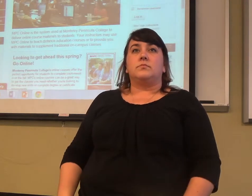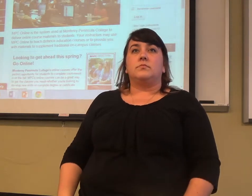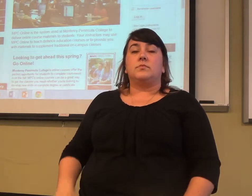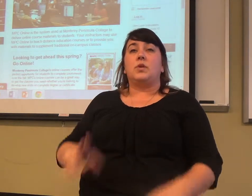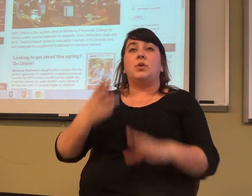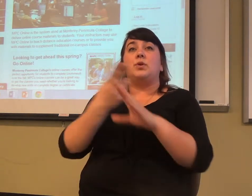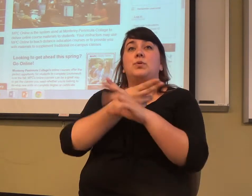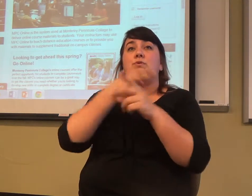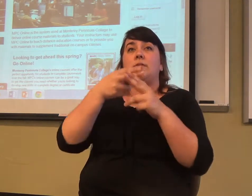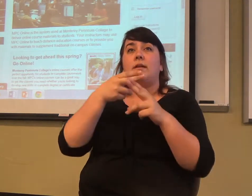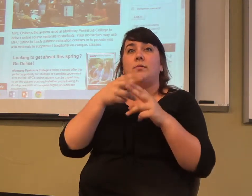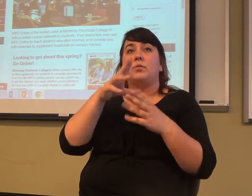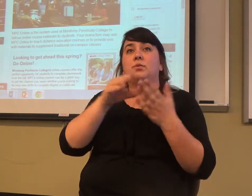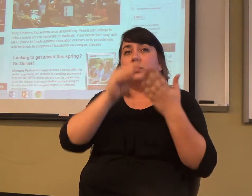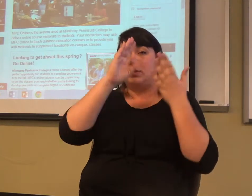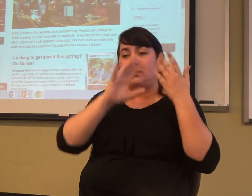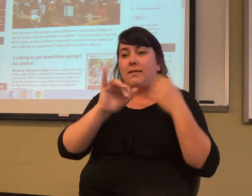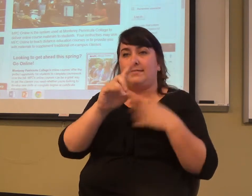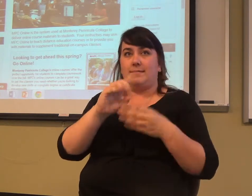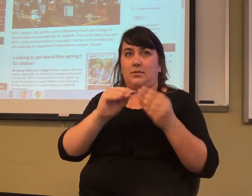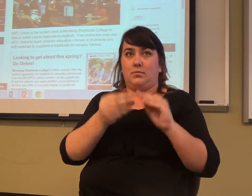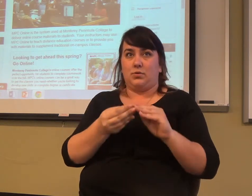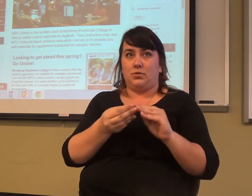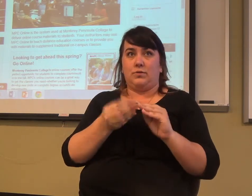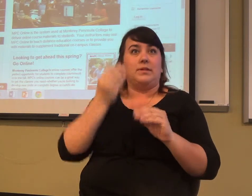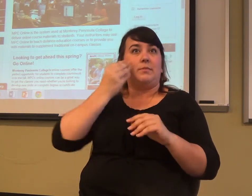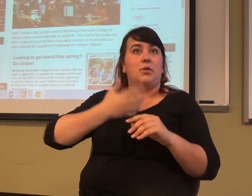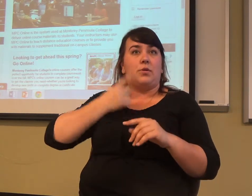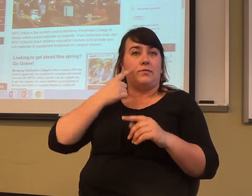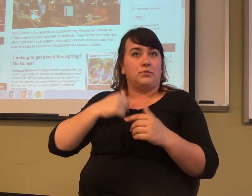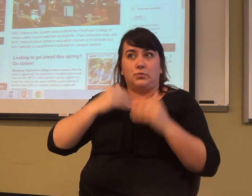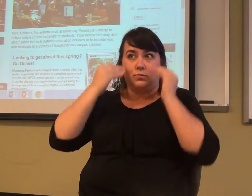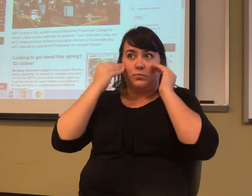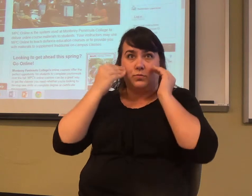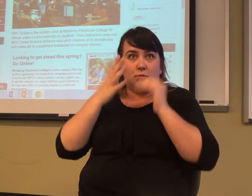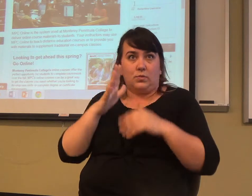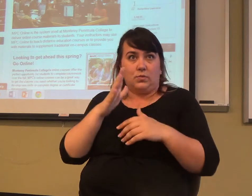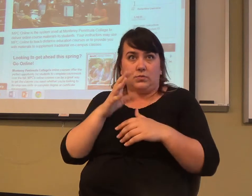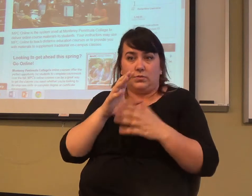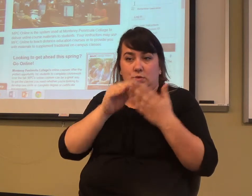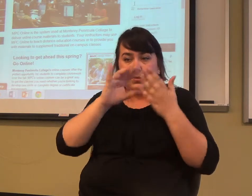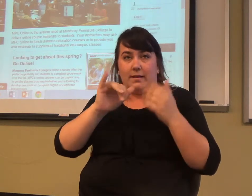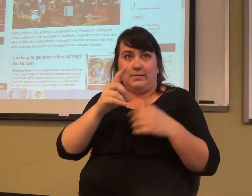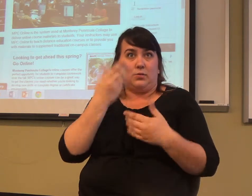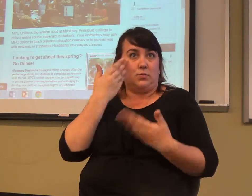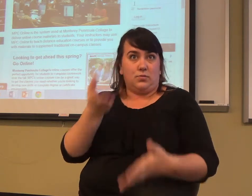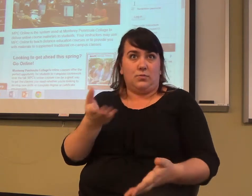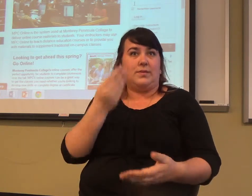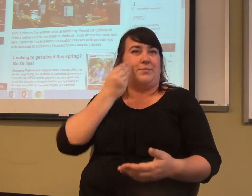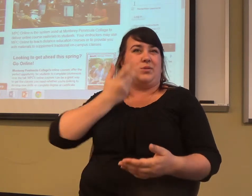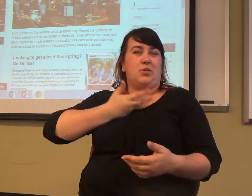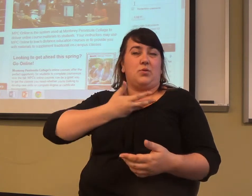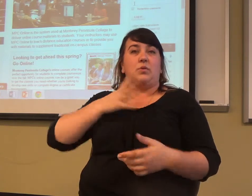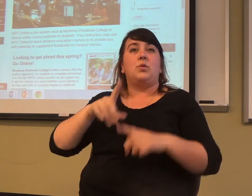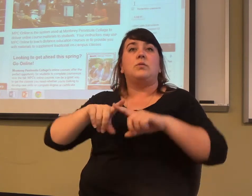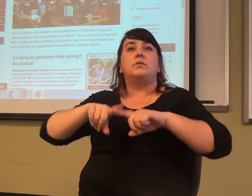name is your student ID. Let me know if you're not familiar with your student ID. The default password is change me.